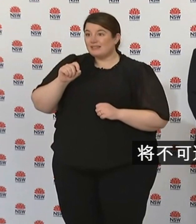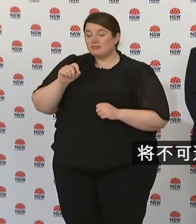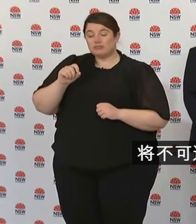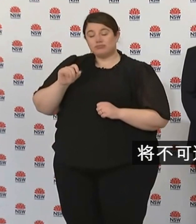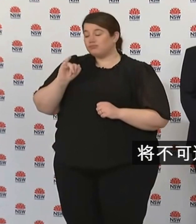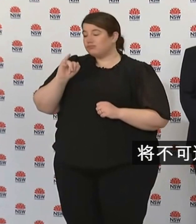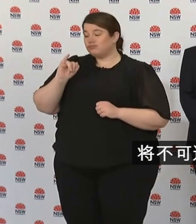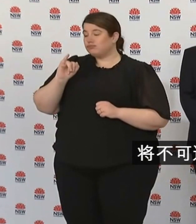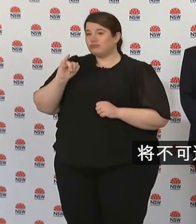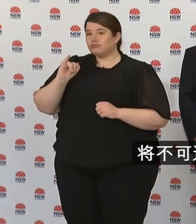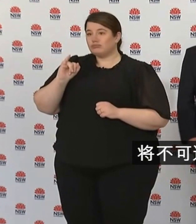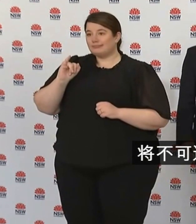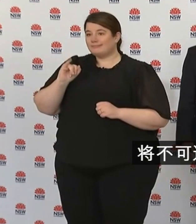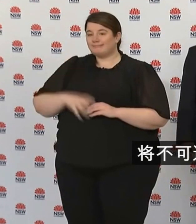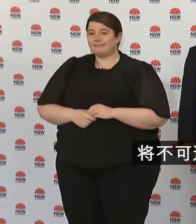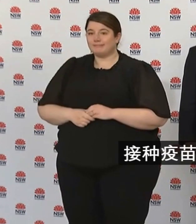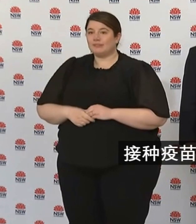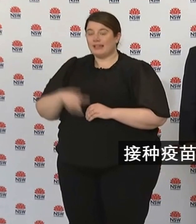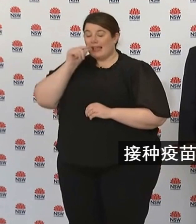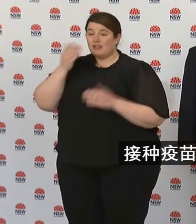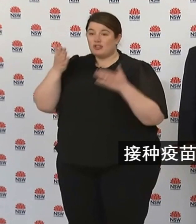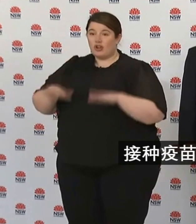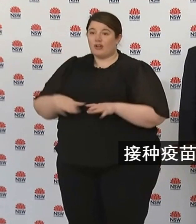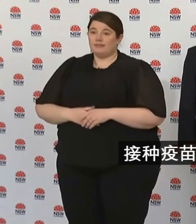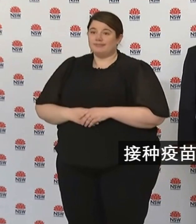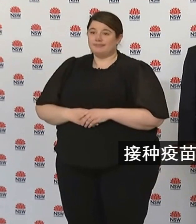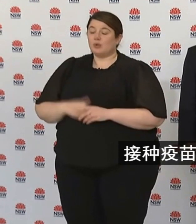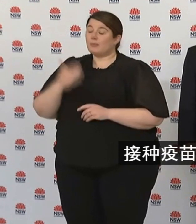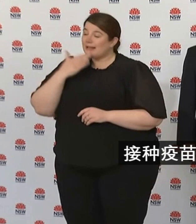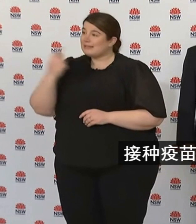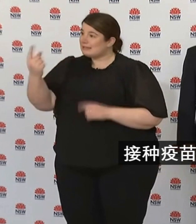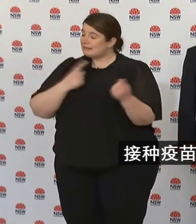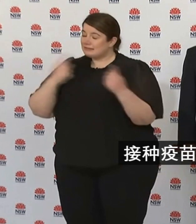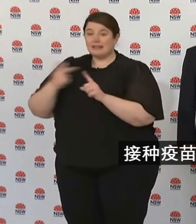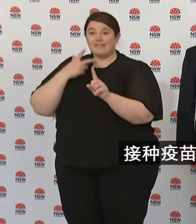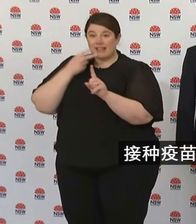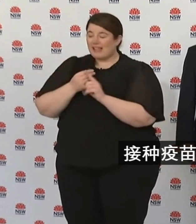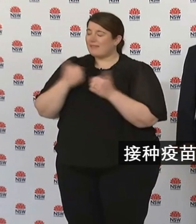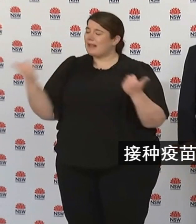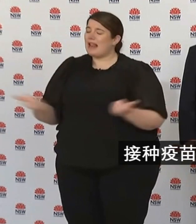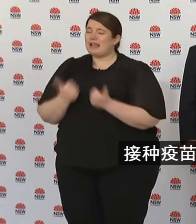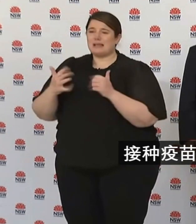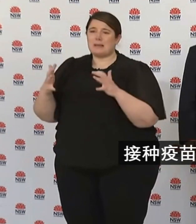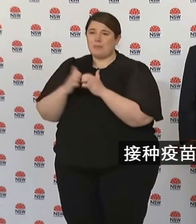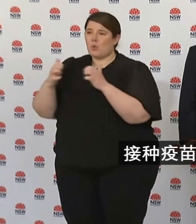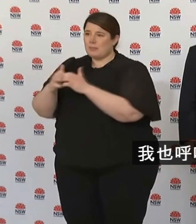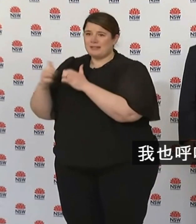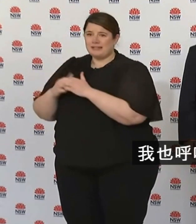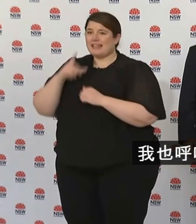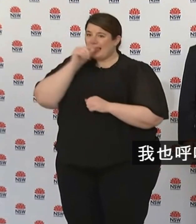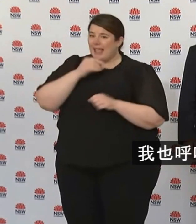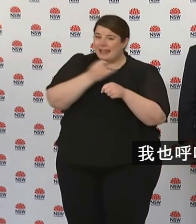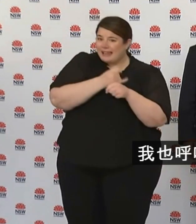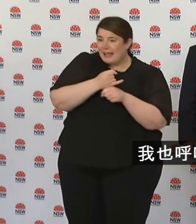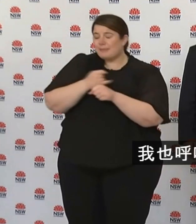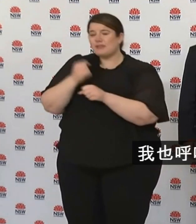almost tragic. So please get vaccinated, make an appointment. There are increasing access points. And I